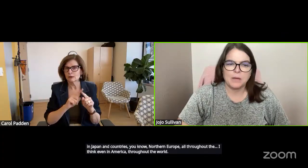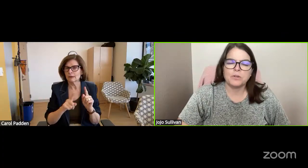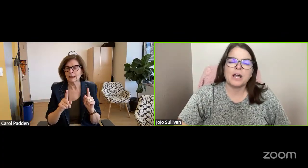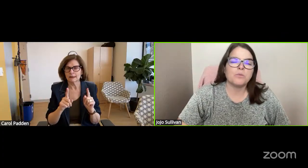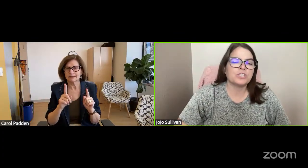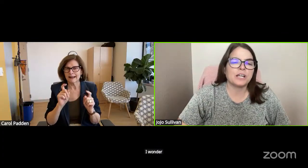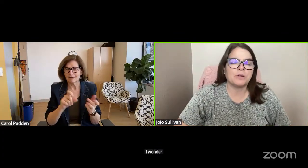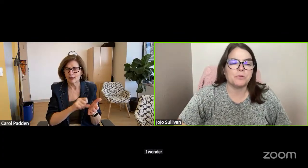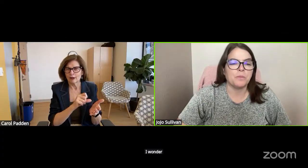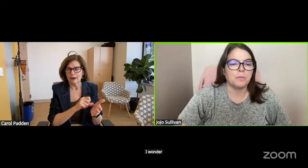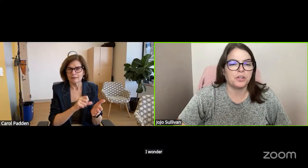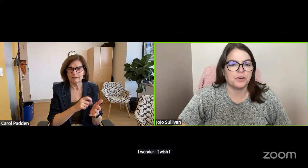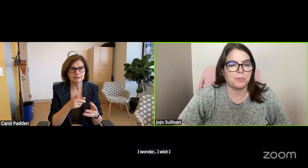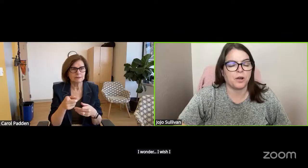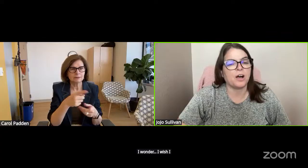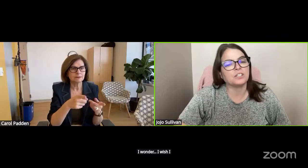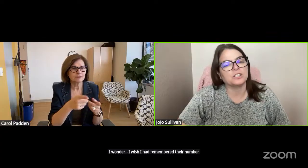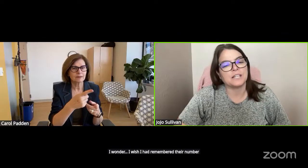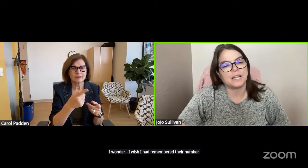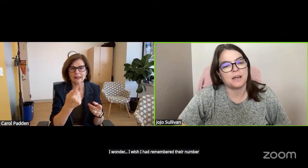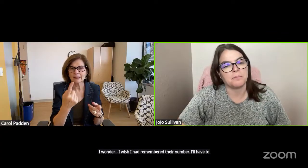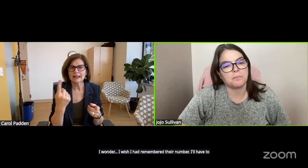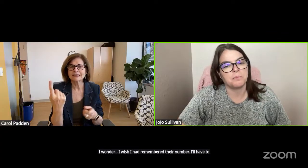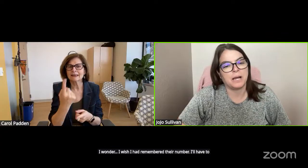I wish I had remembered their number. I'll have to look that up. But